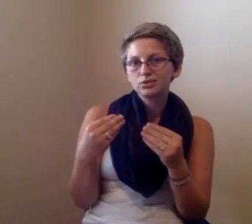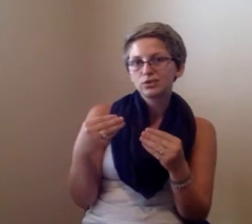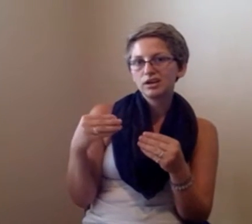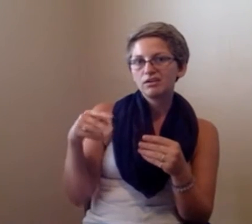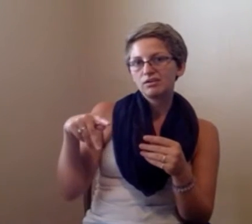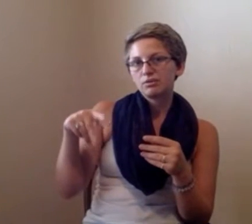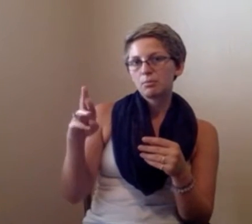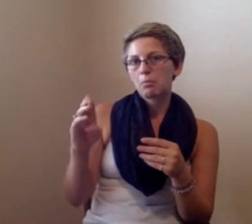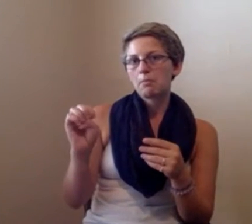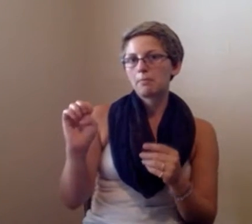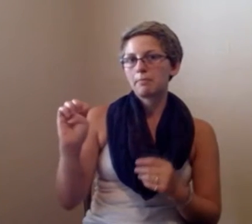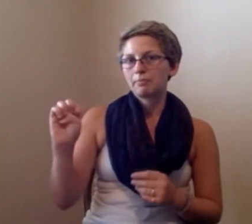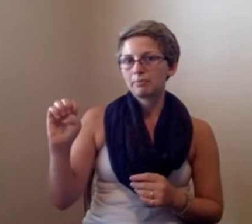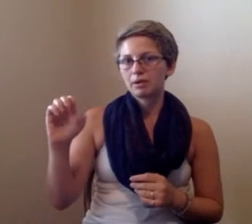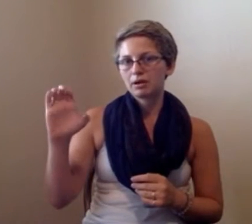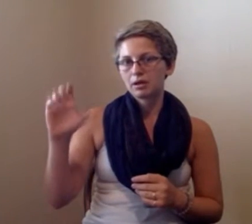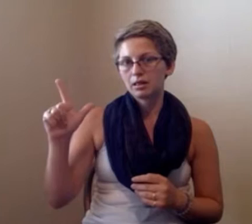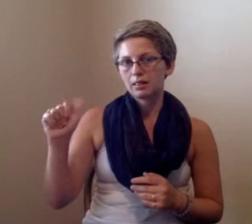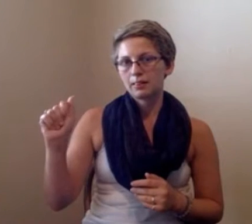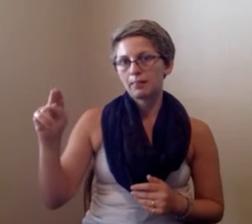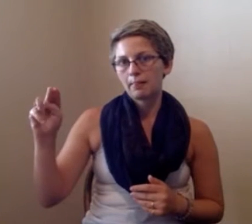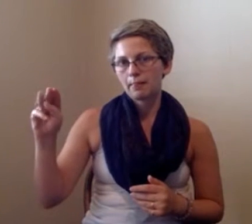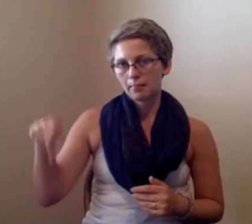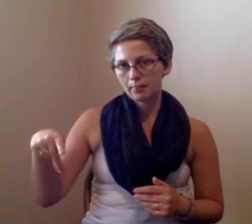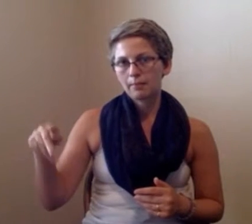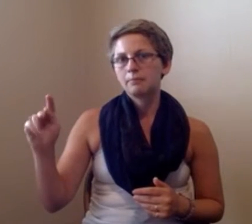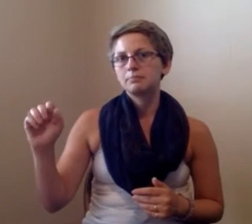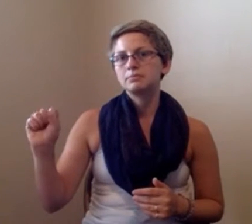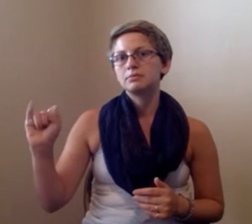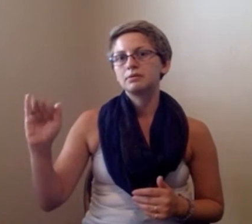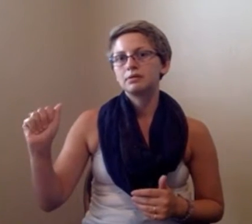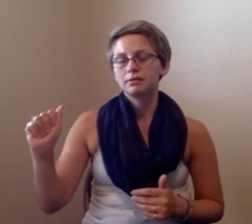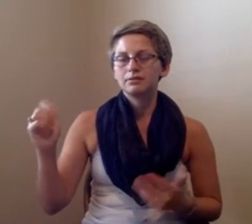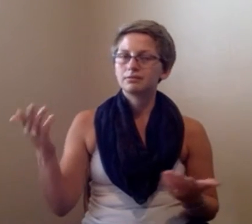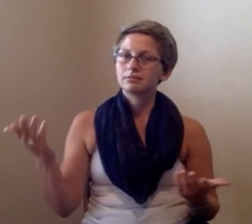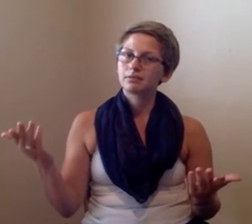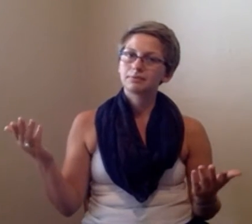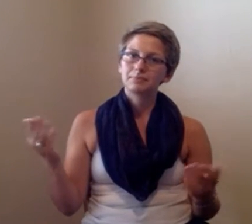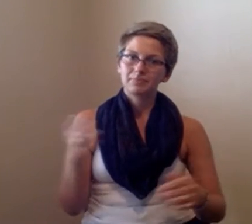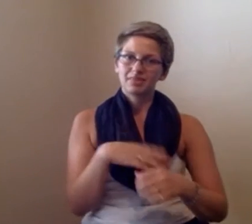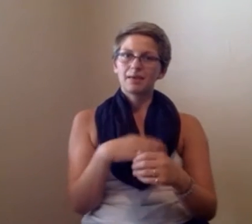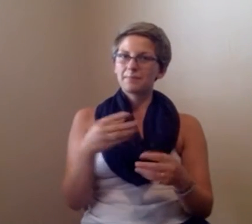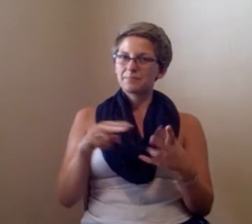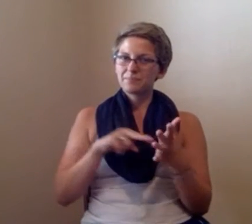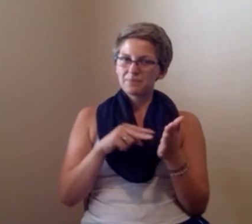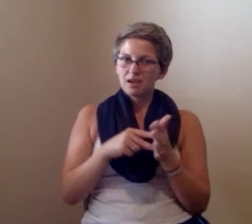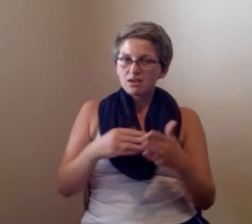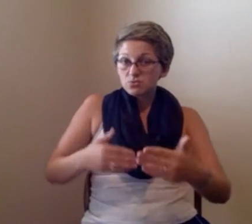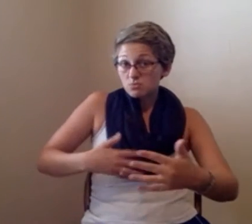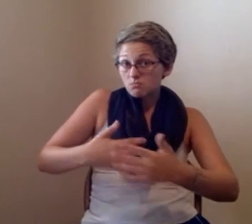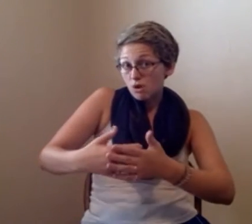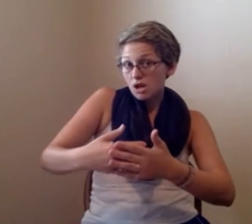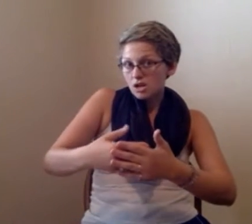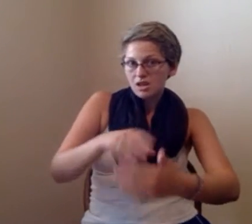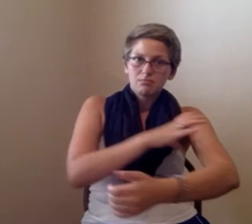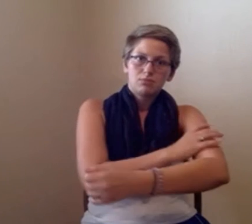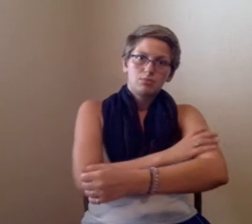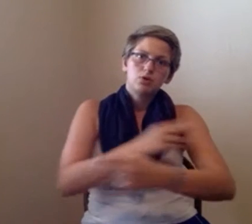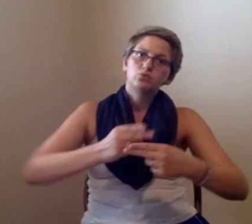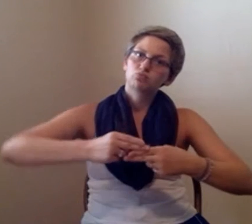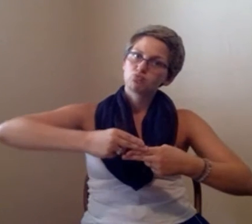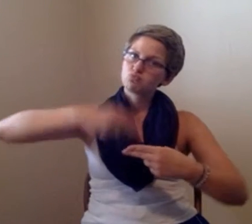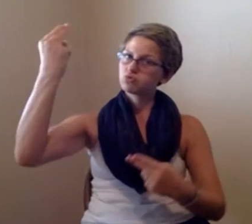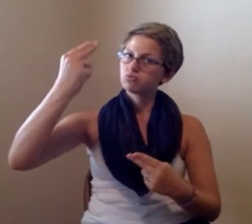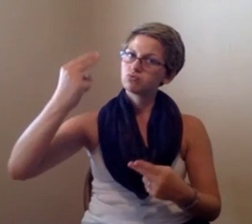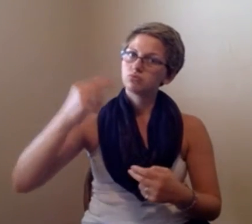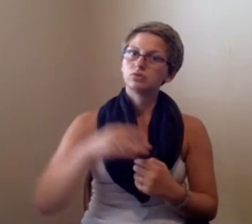Preeclampsia refers to high blood pressure, very high blood pressure during pregnancy. Makes you a little bit higher risk later in life for developing